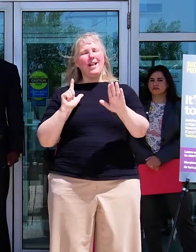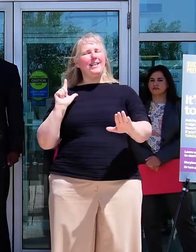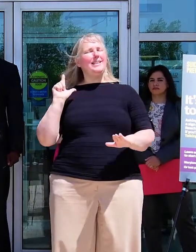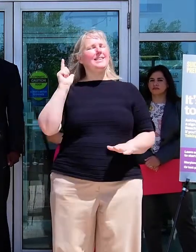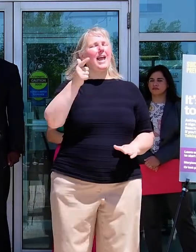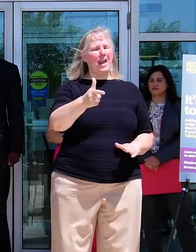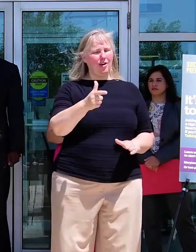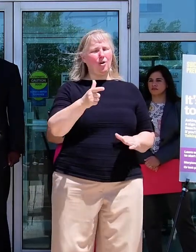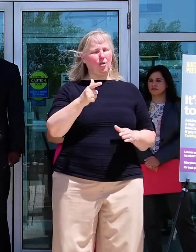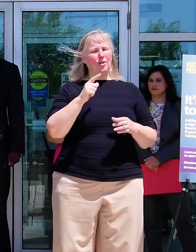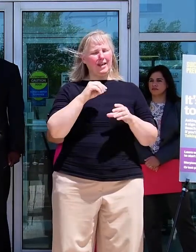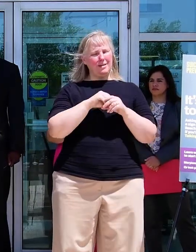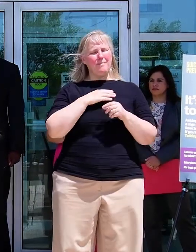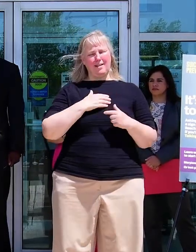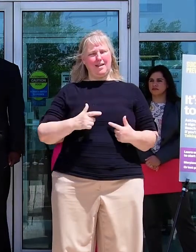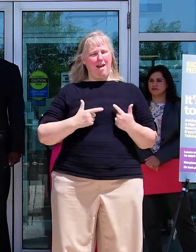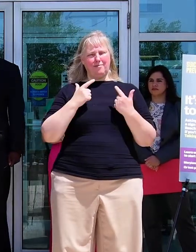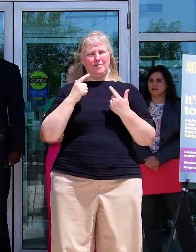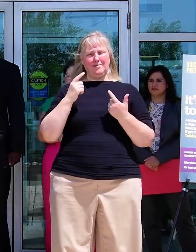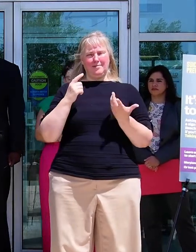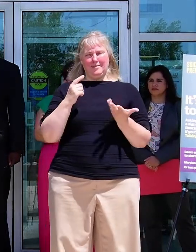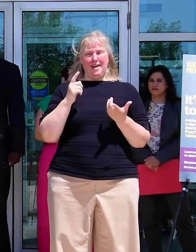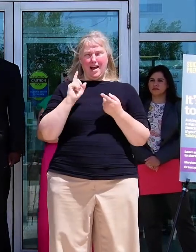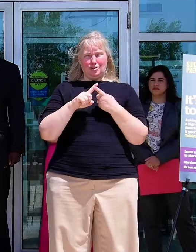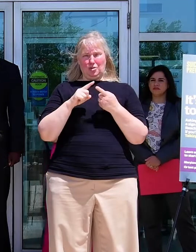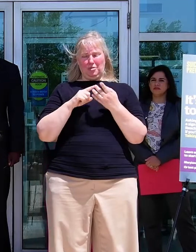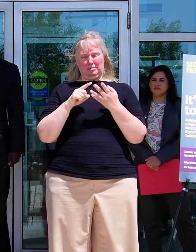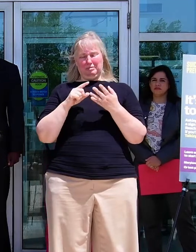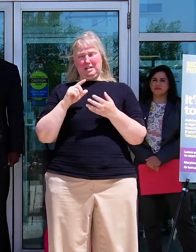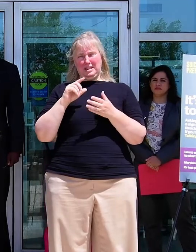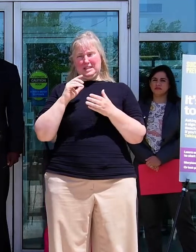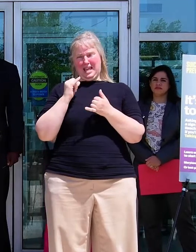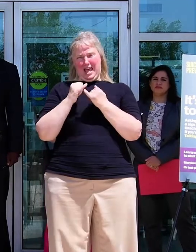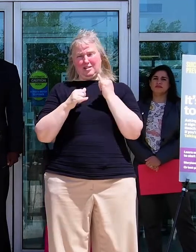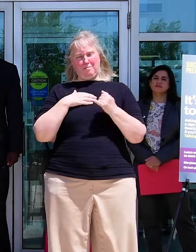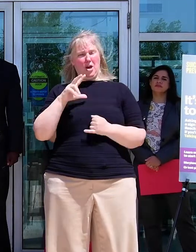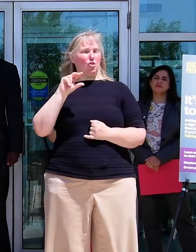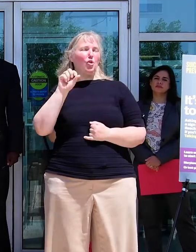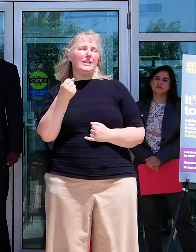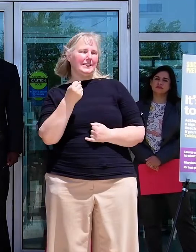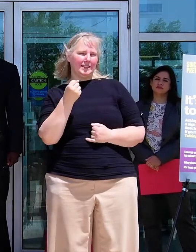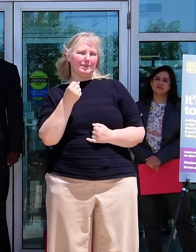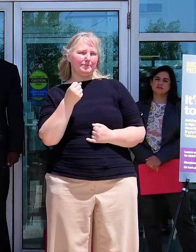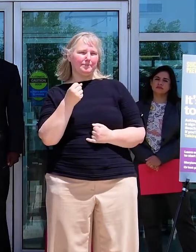as well into my late 30s.